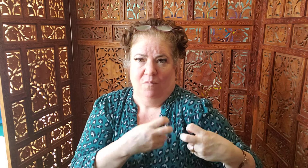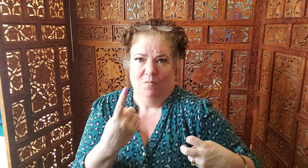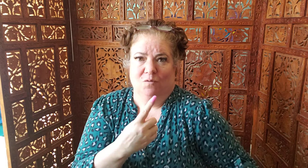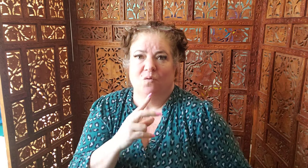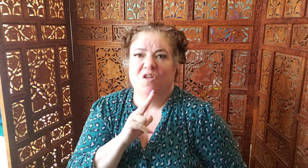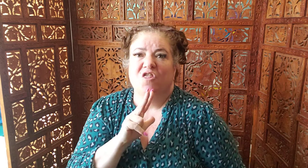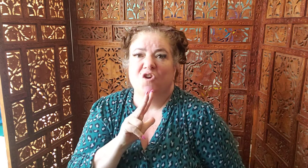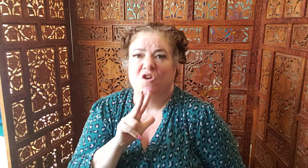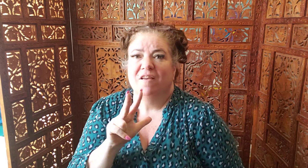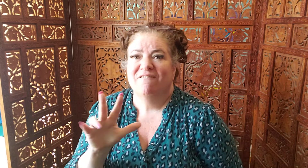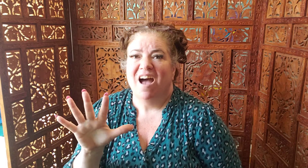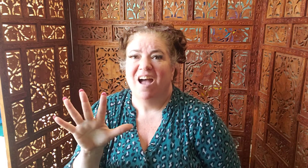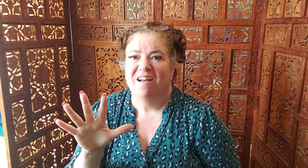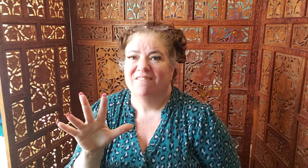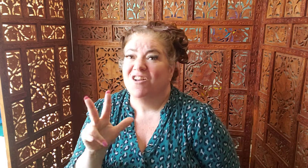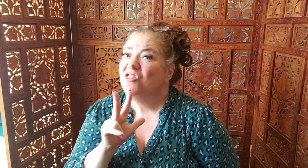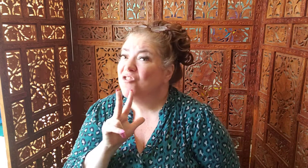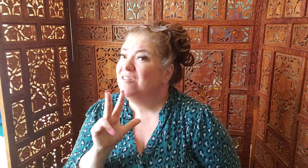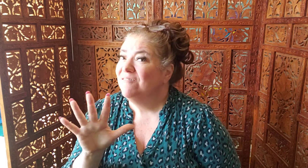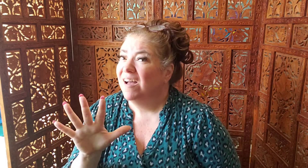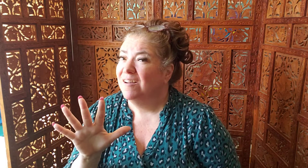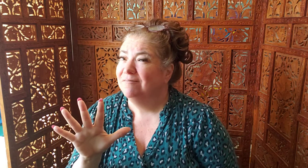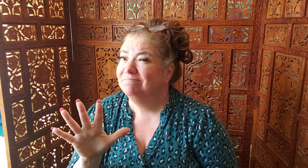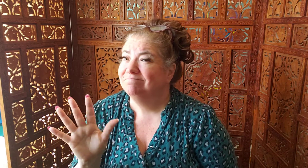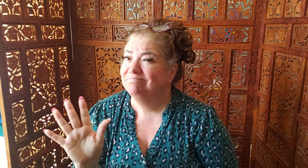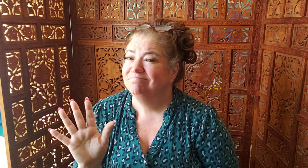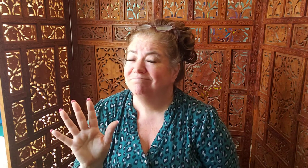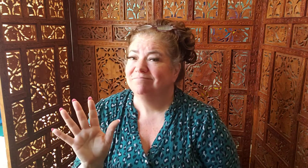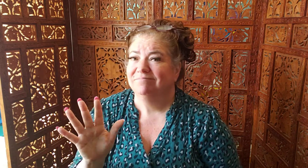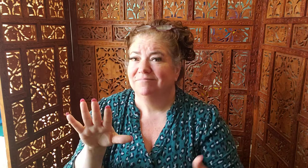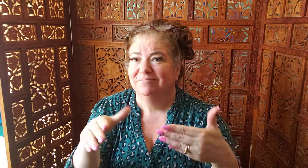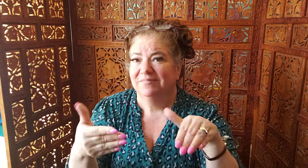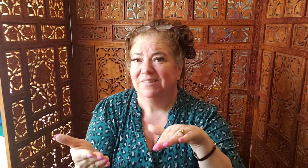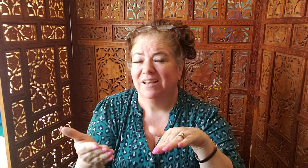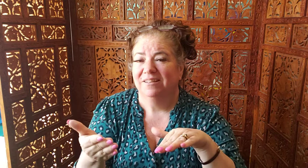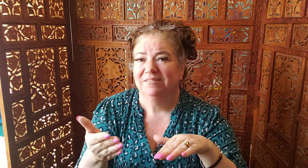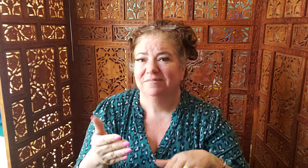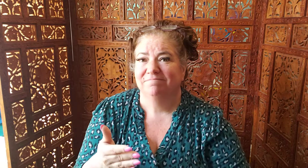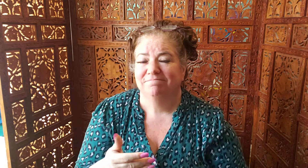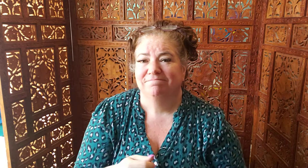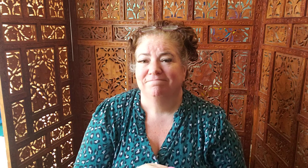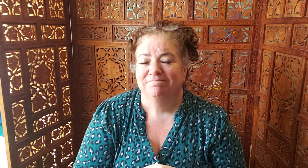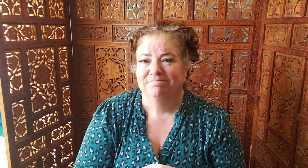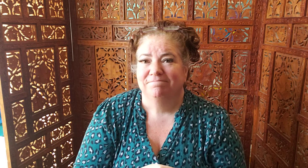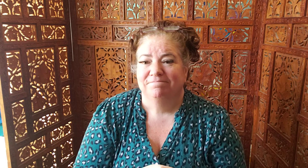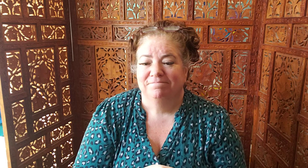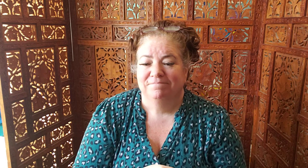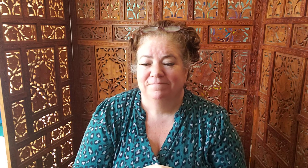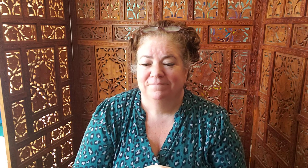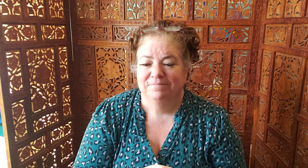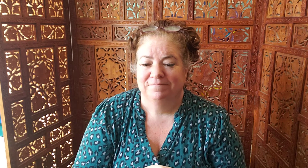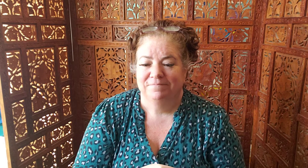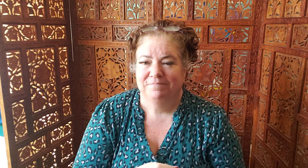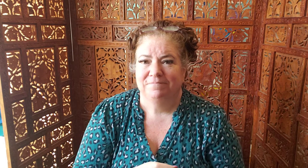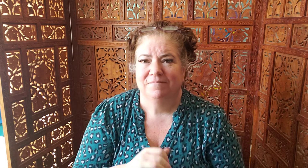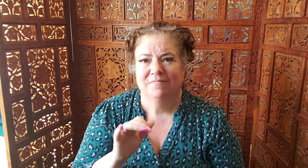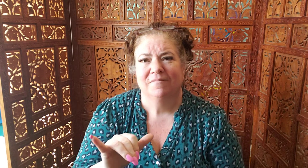a song that rings true, truth like a blazing fire, an eternal